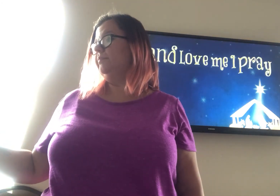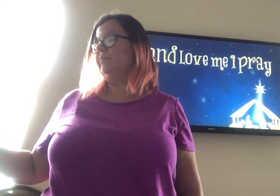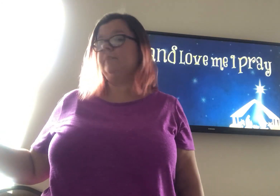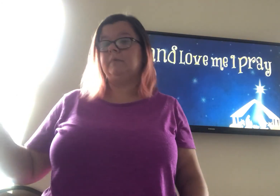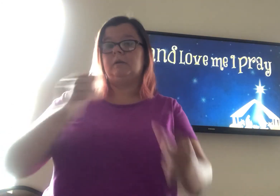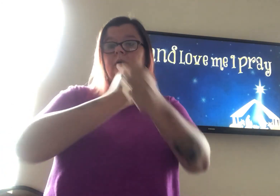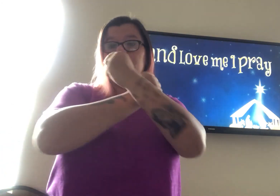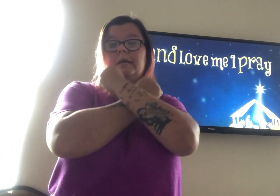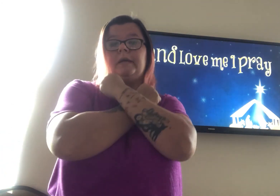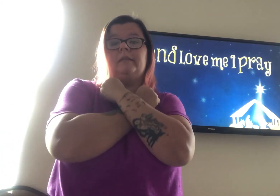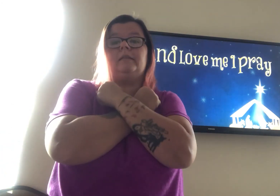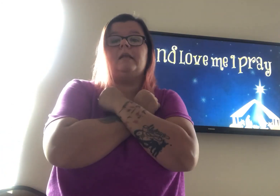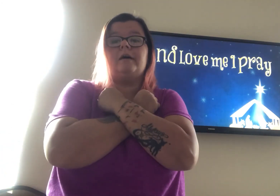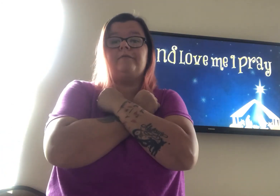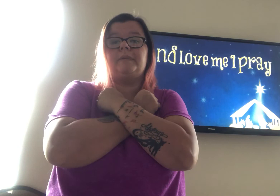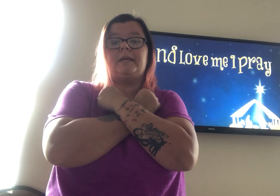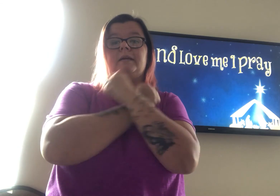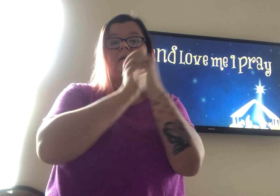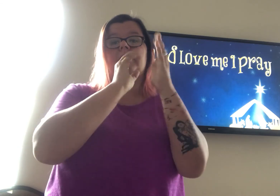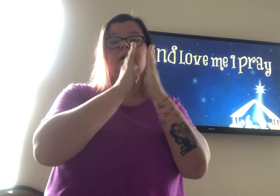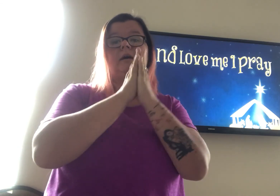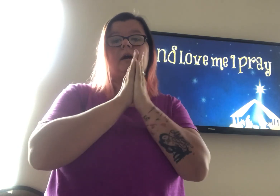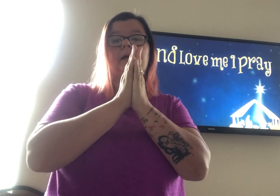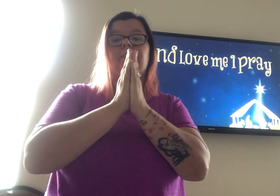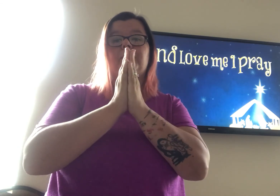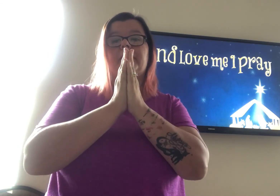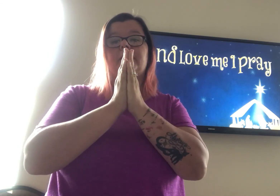And love me I pray.